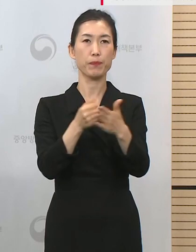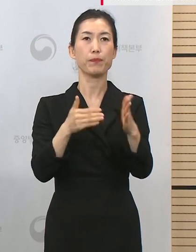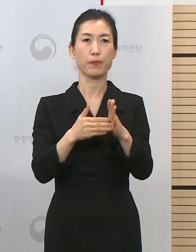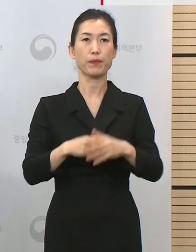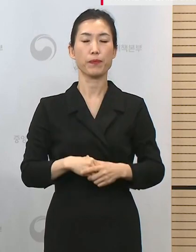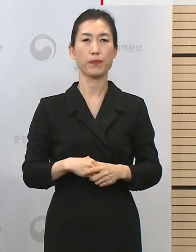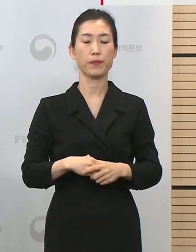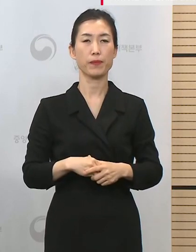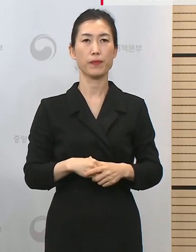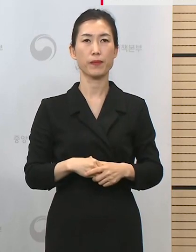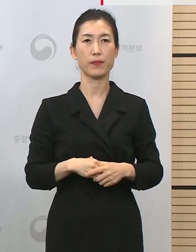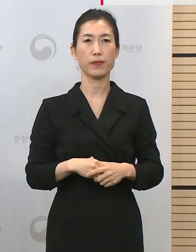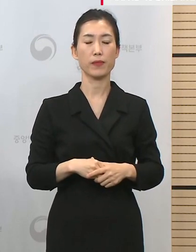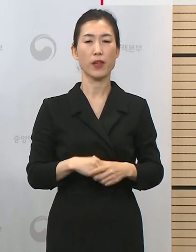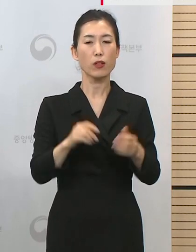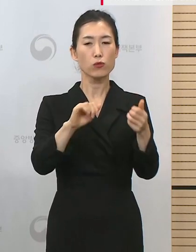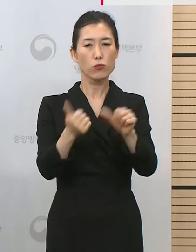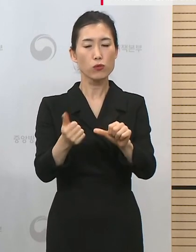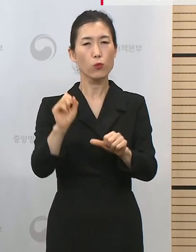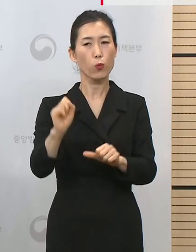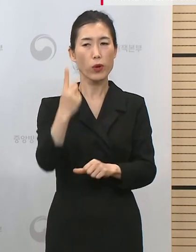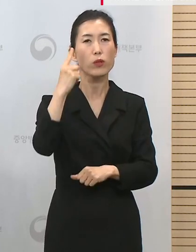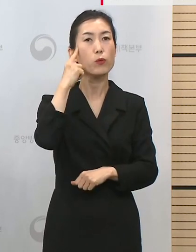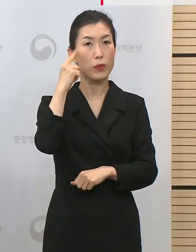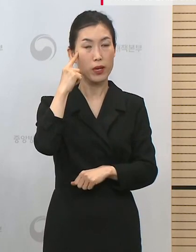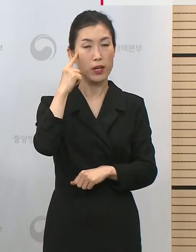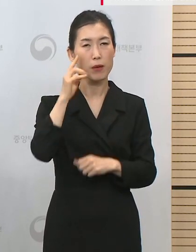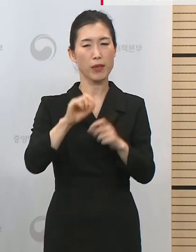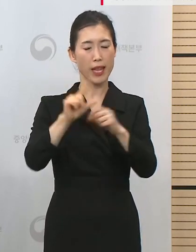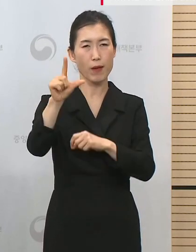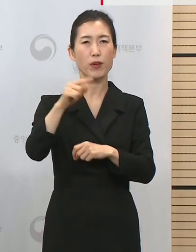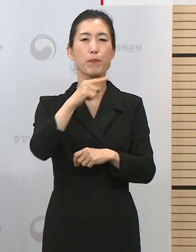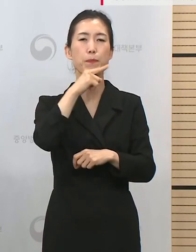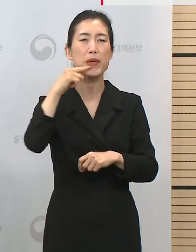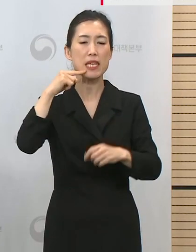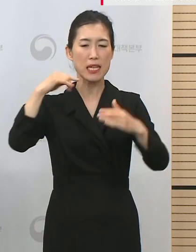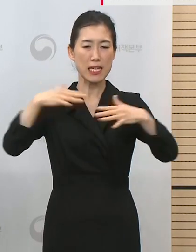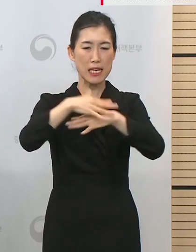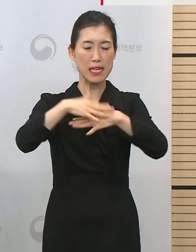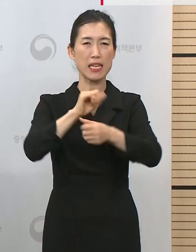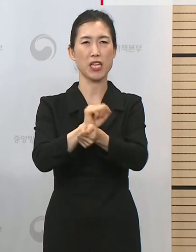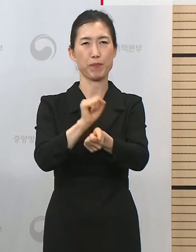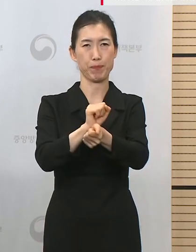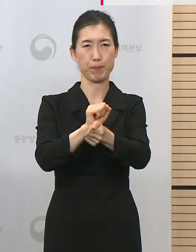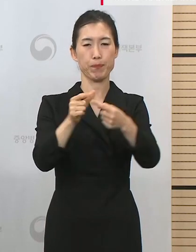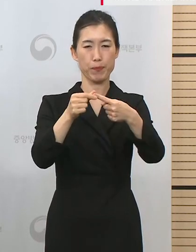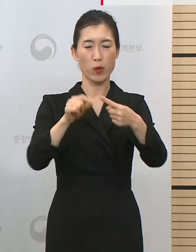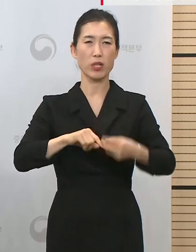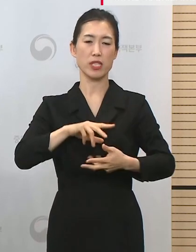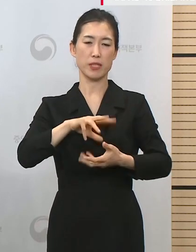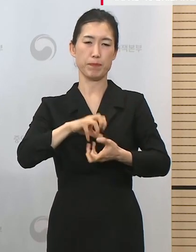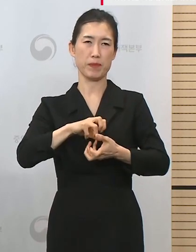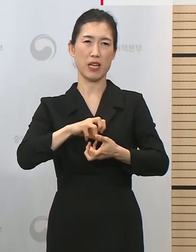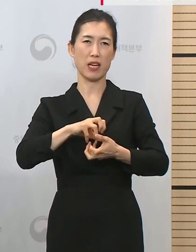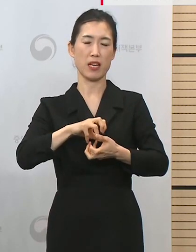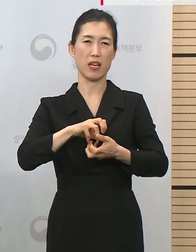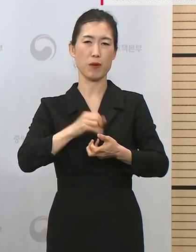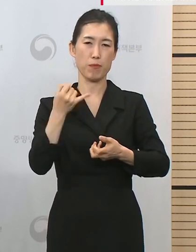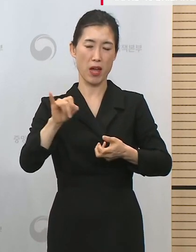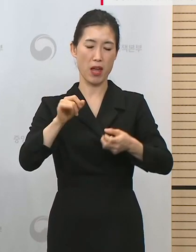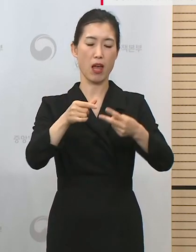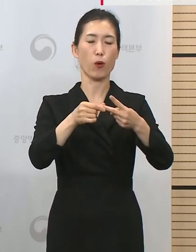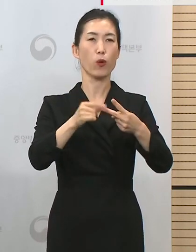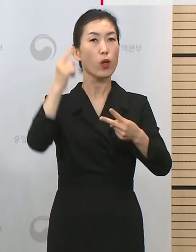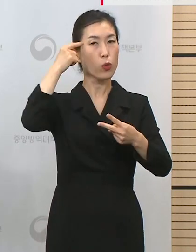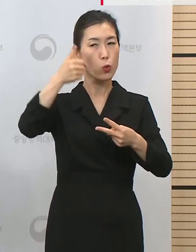the fatalities. And as for the fatalities, the major reasons of these fatalities were